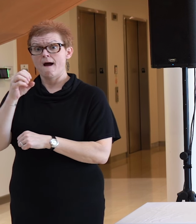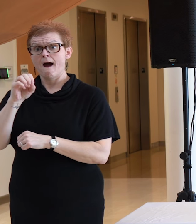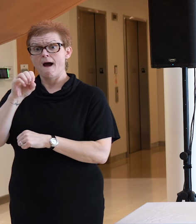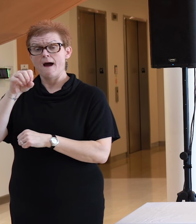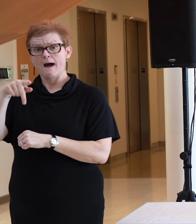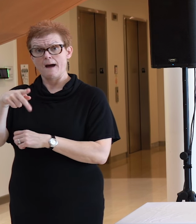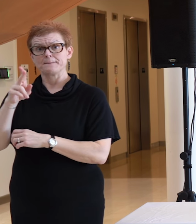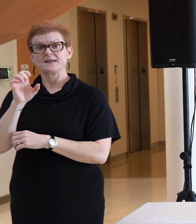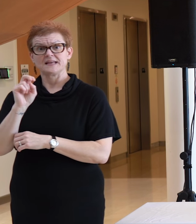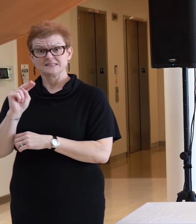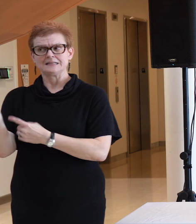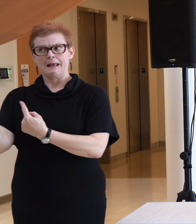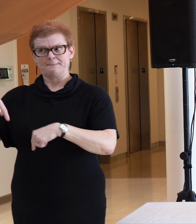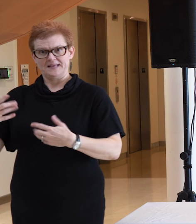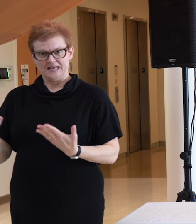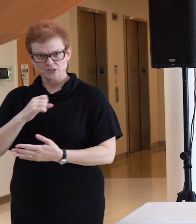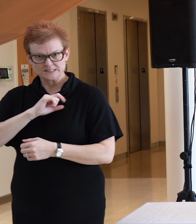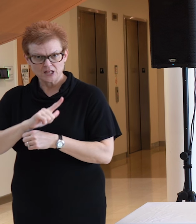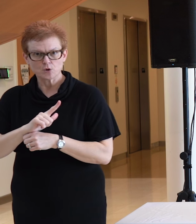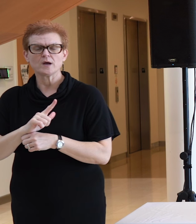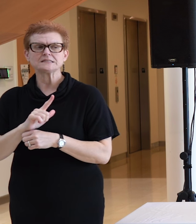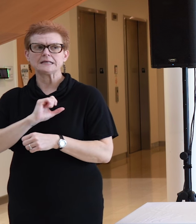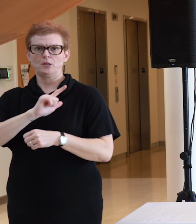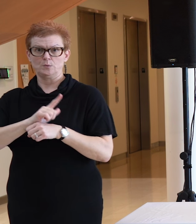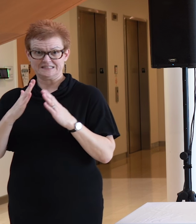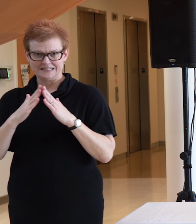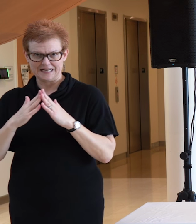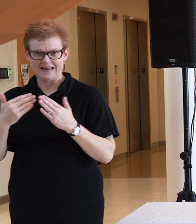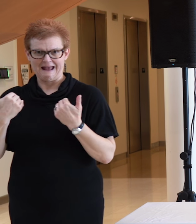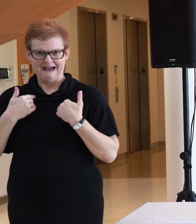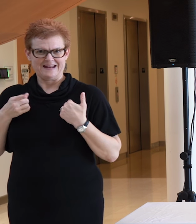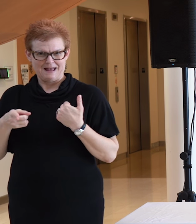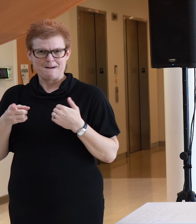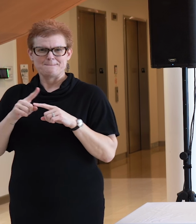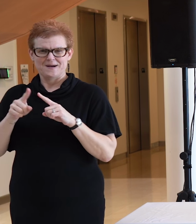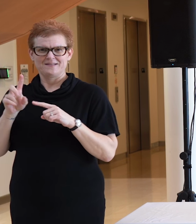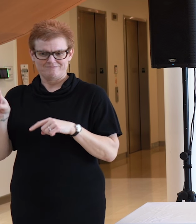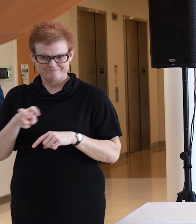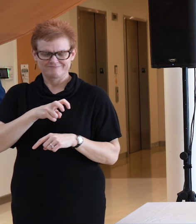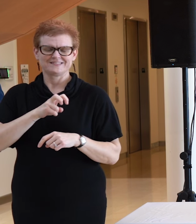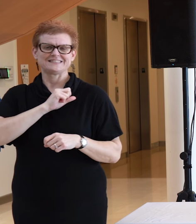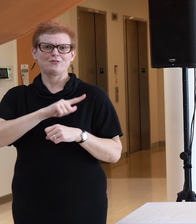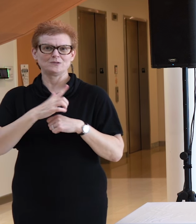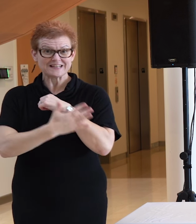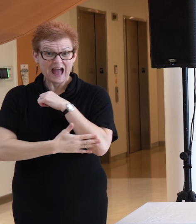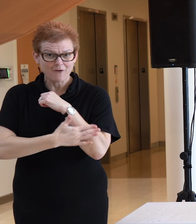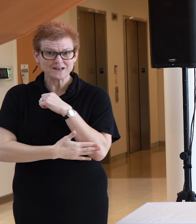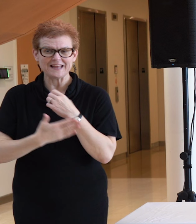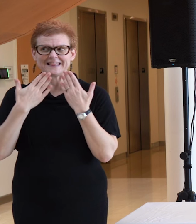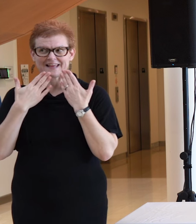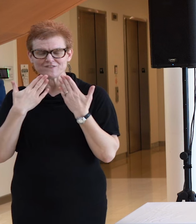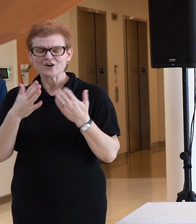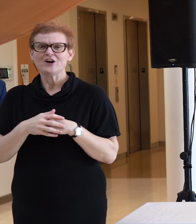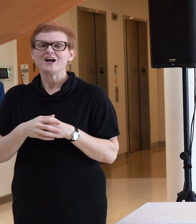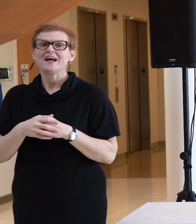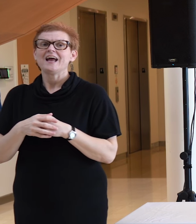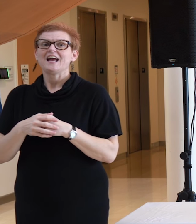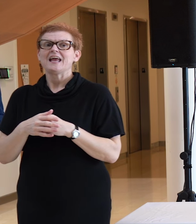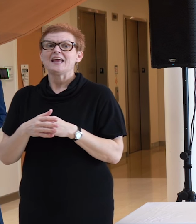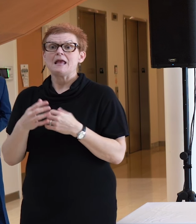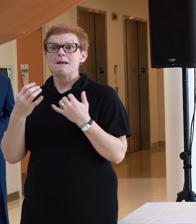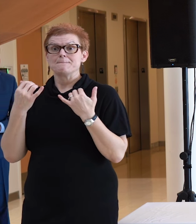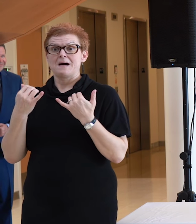to St. Louis, and St. Louis City had him for some time, and thankfully we were able to get him in St. Louis County. He was known to modernize